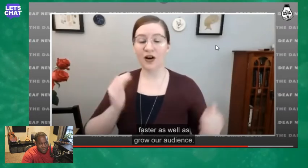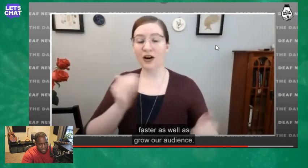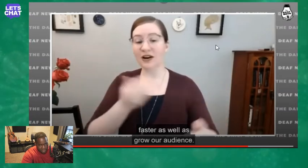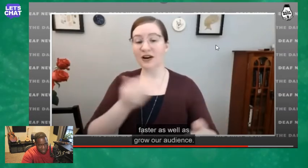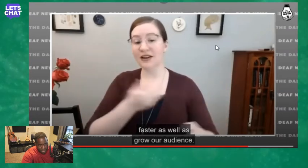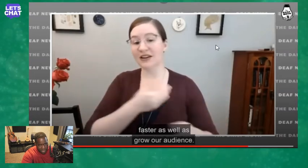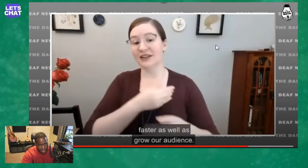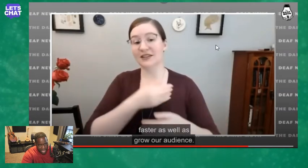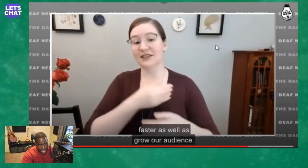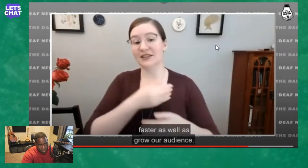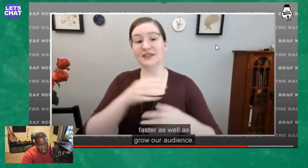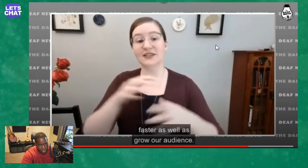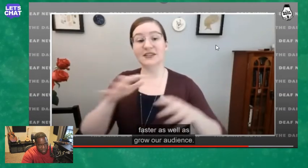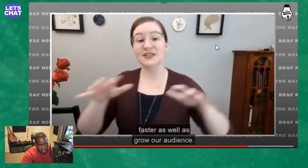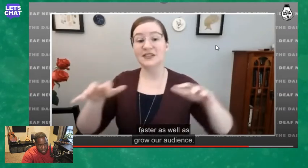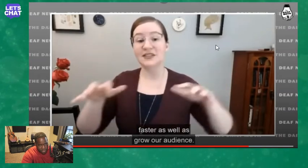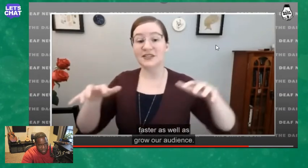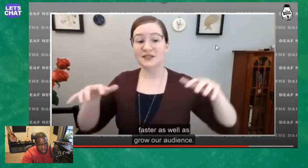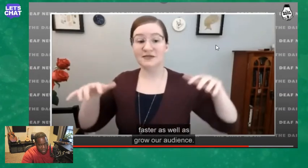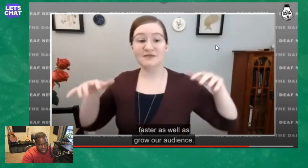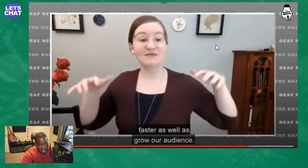grow our